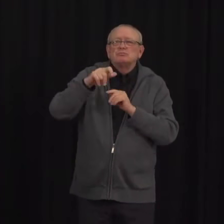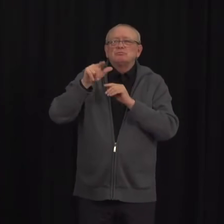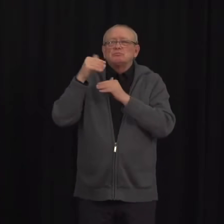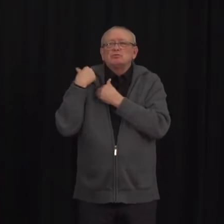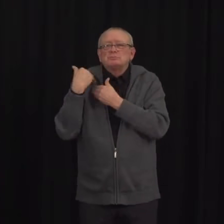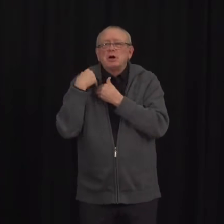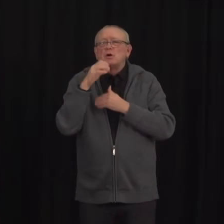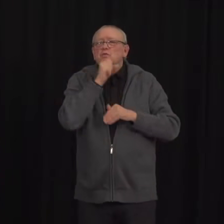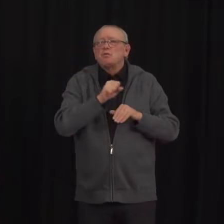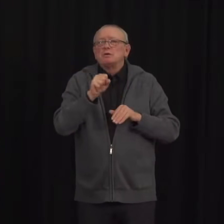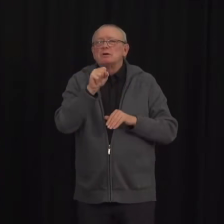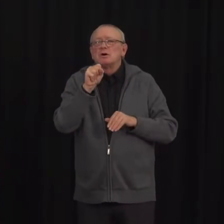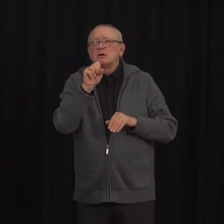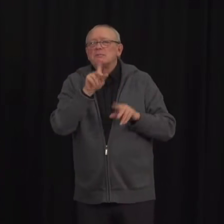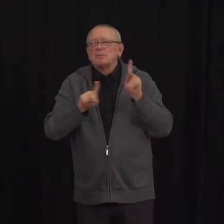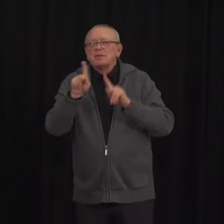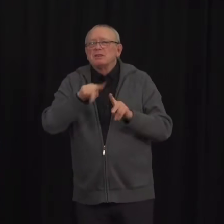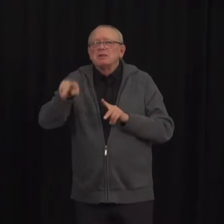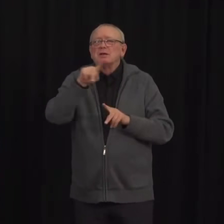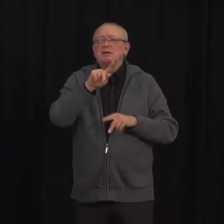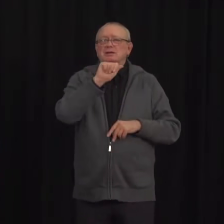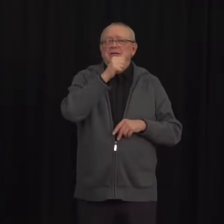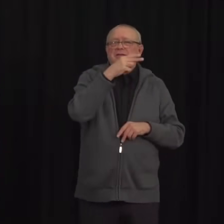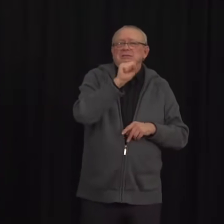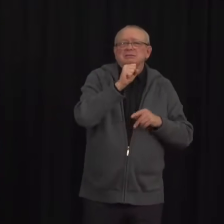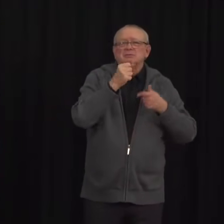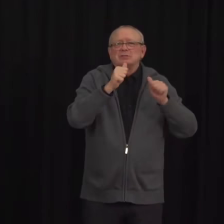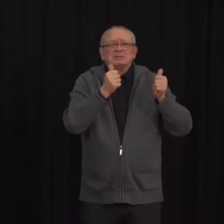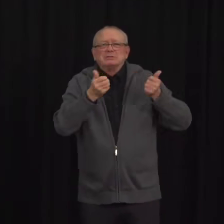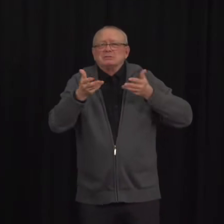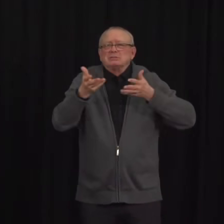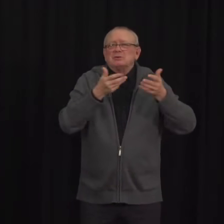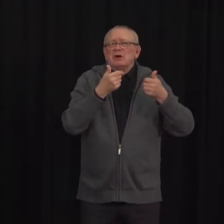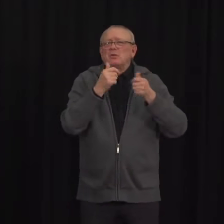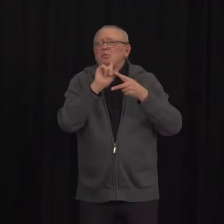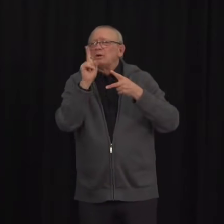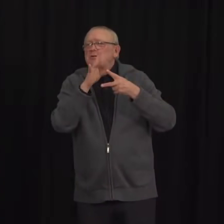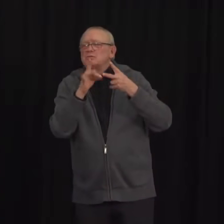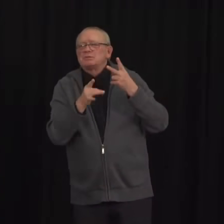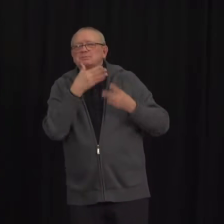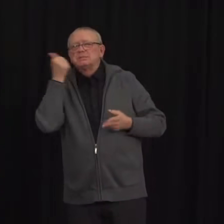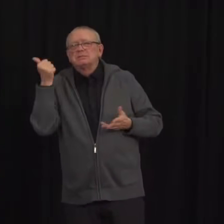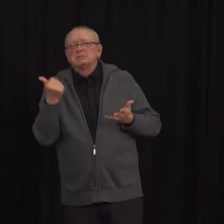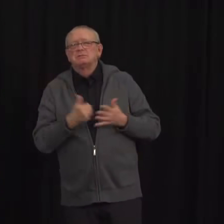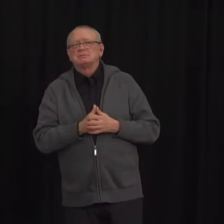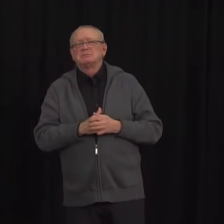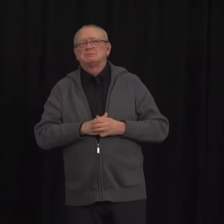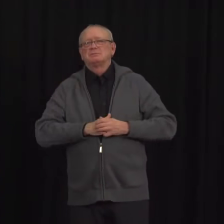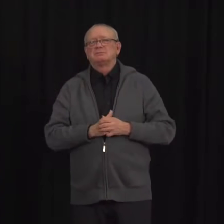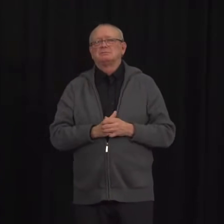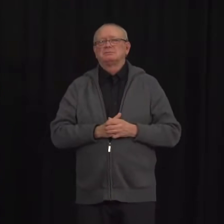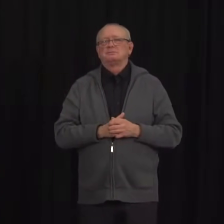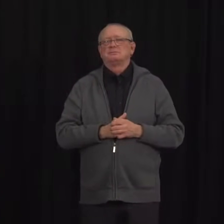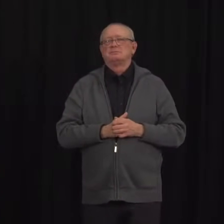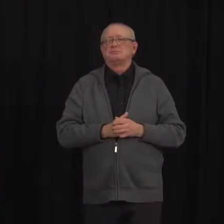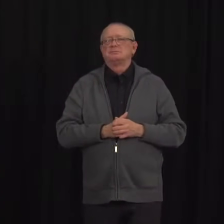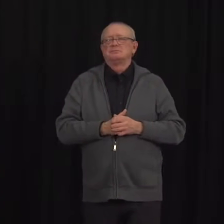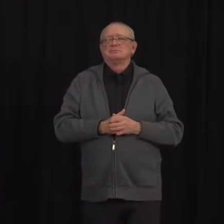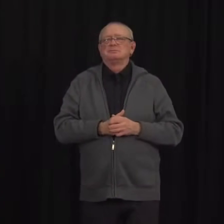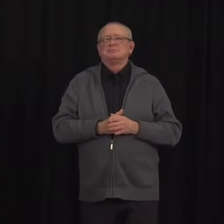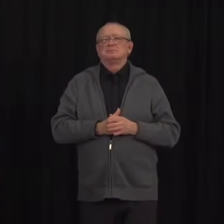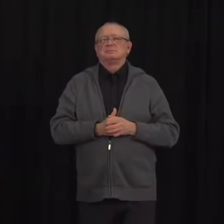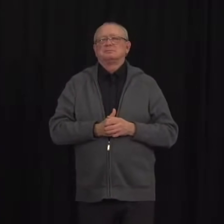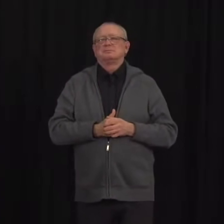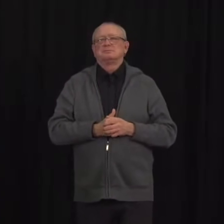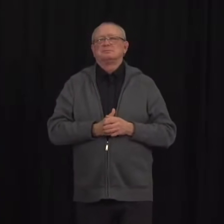understand what the options are. We know that the